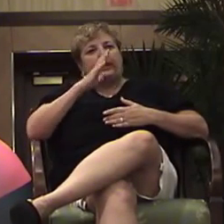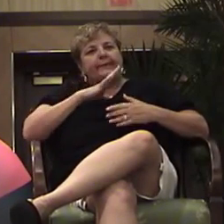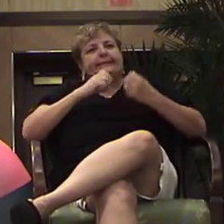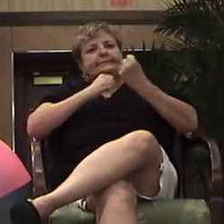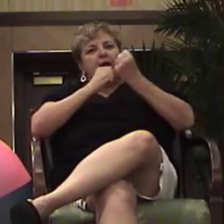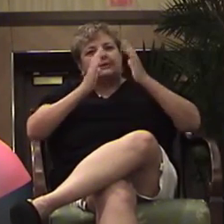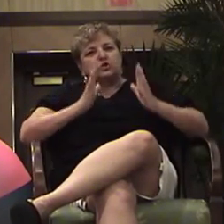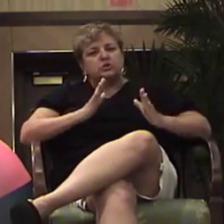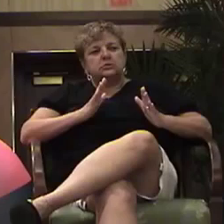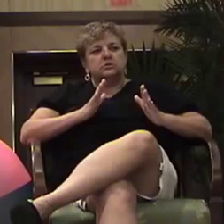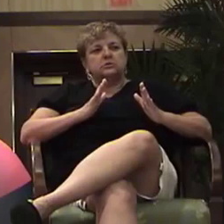I could have used 6 more.